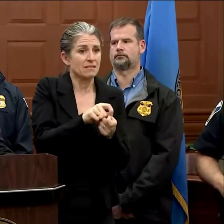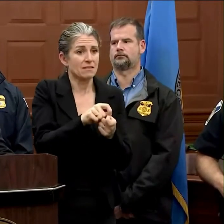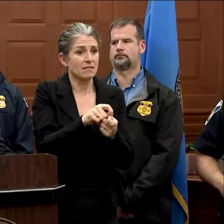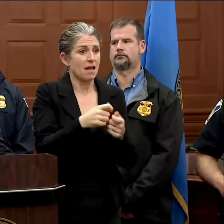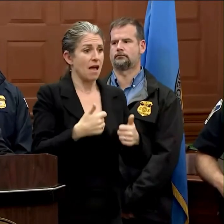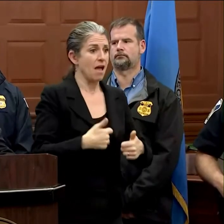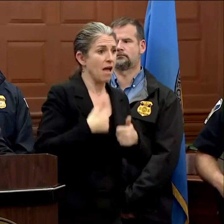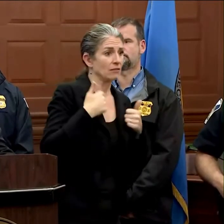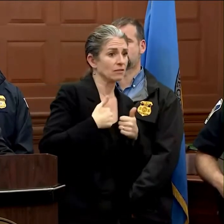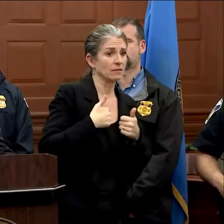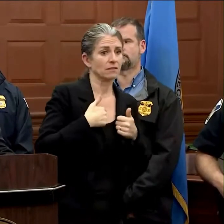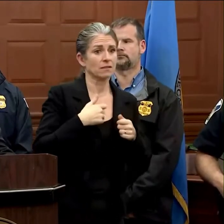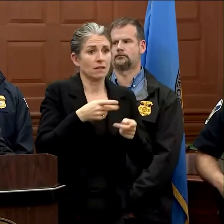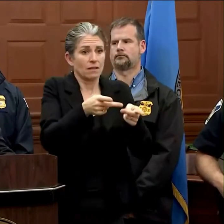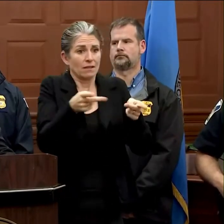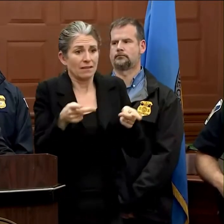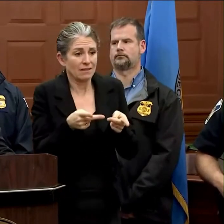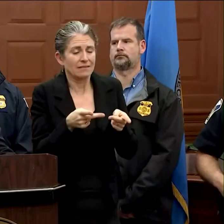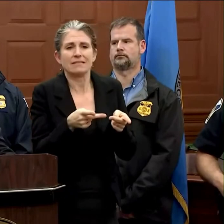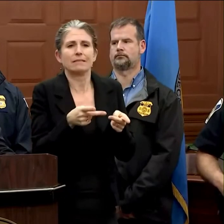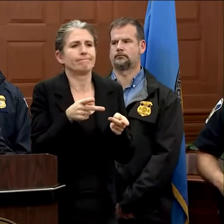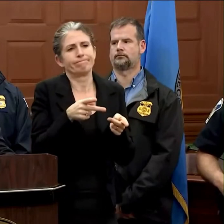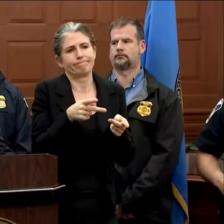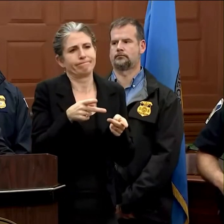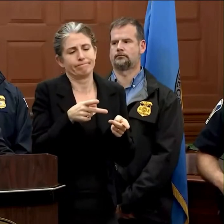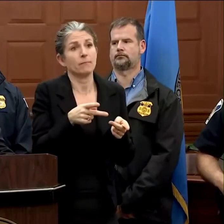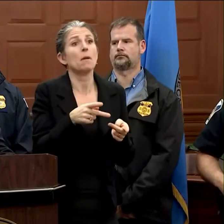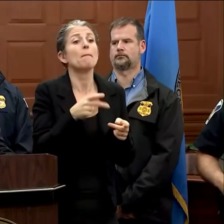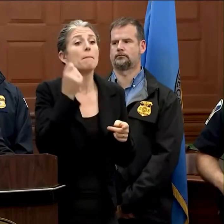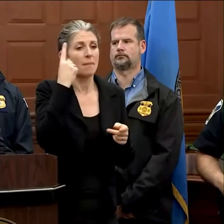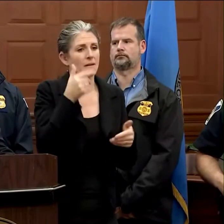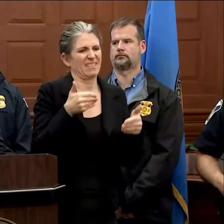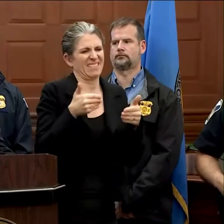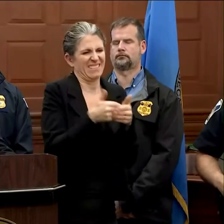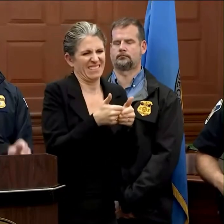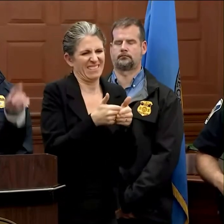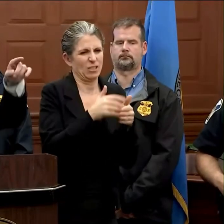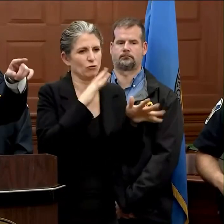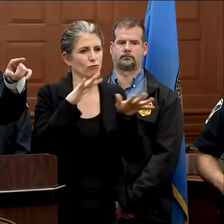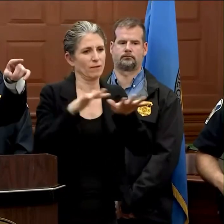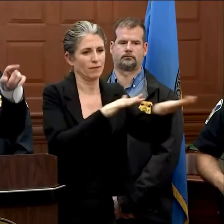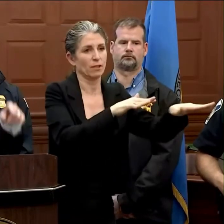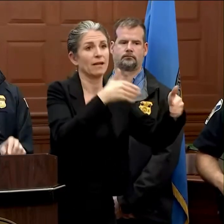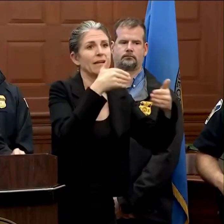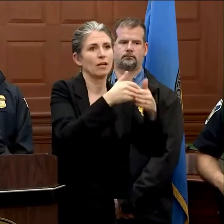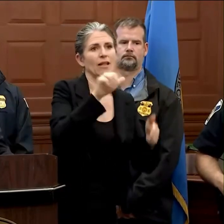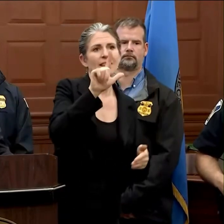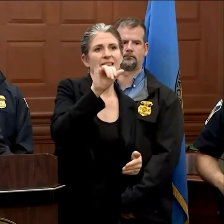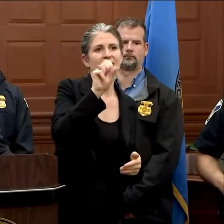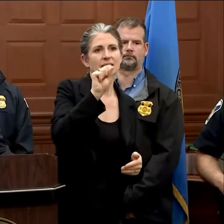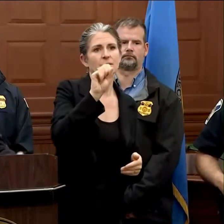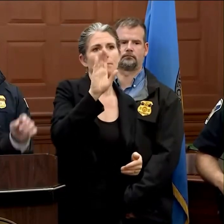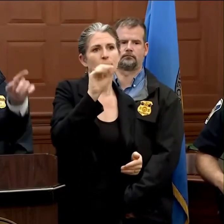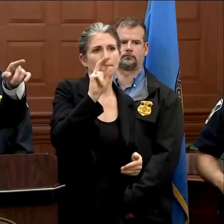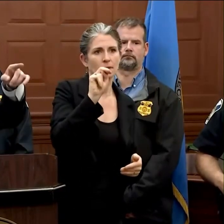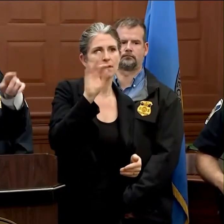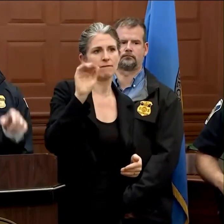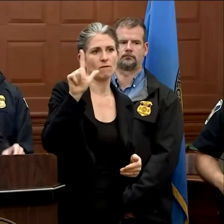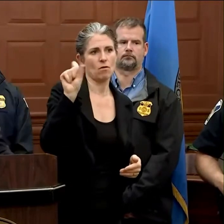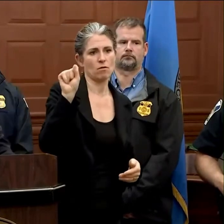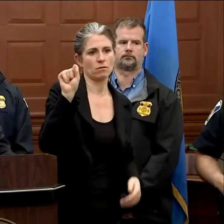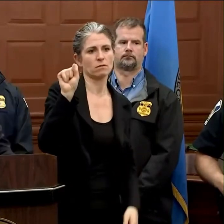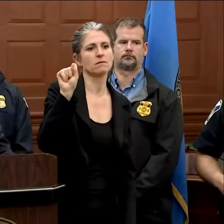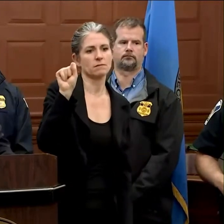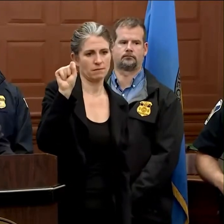near the river along Androscoggin in Lisbon Falls was the actual location. Ma'am, did you have a question?